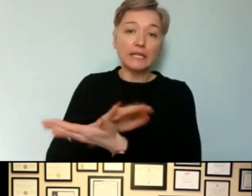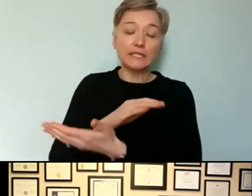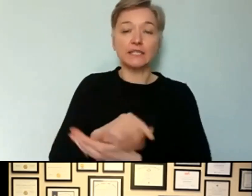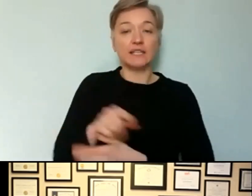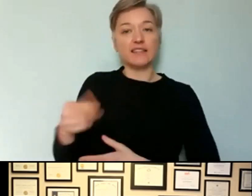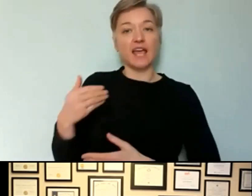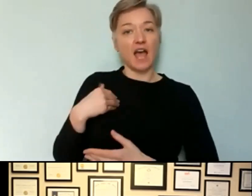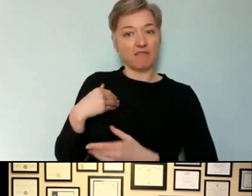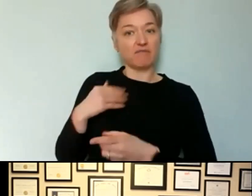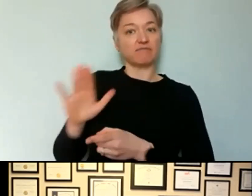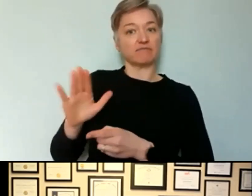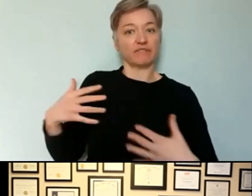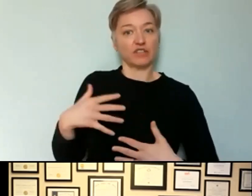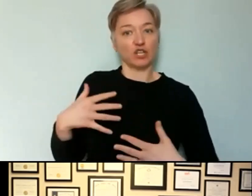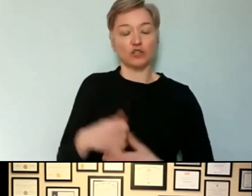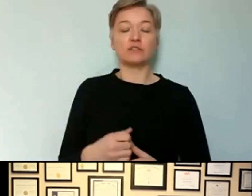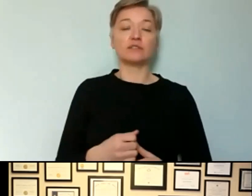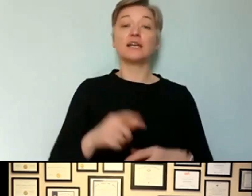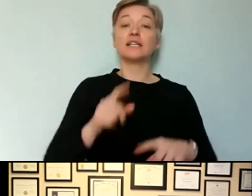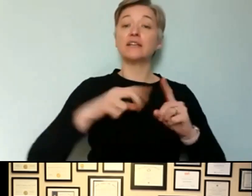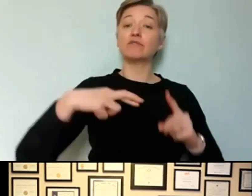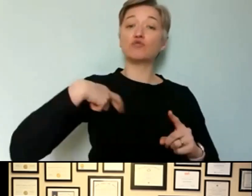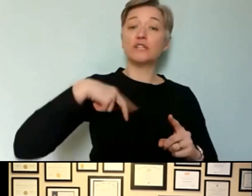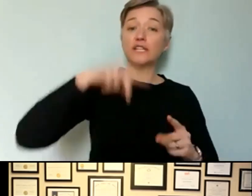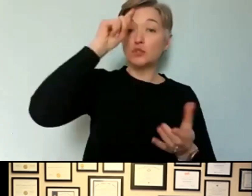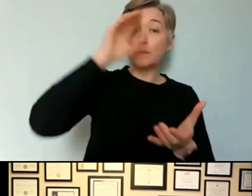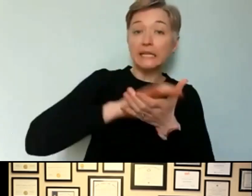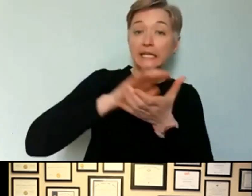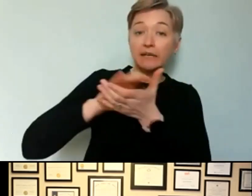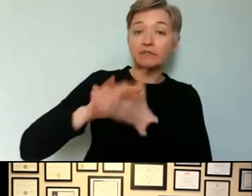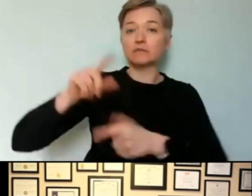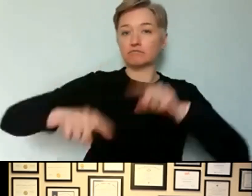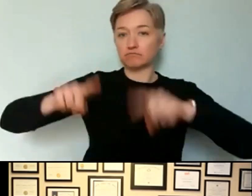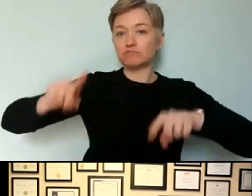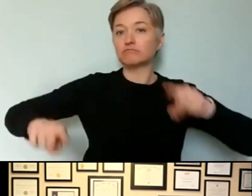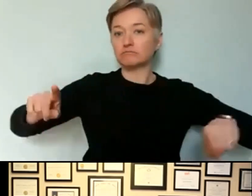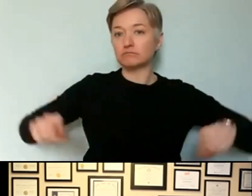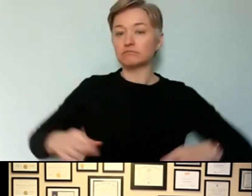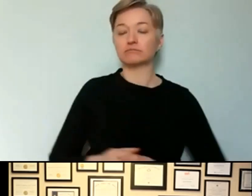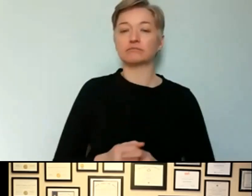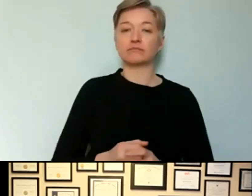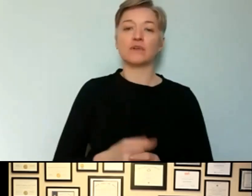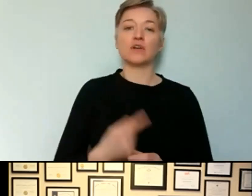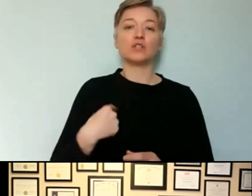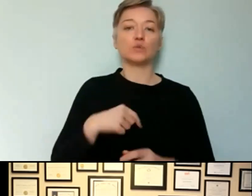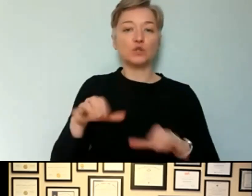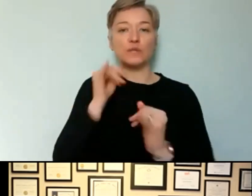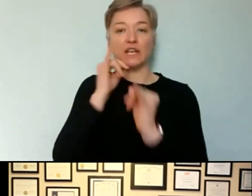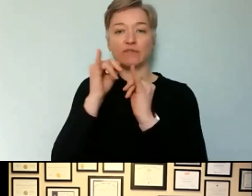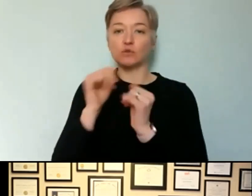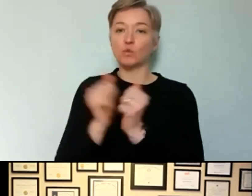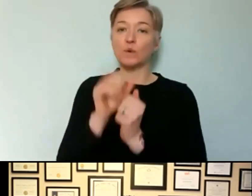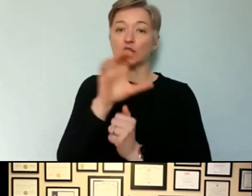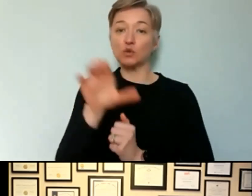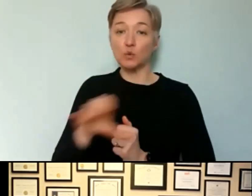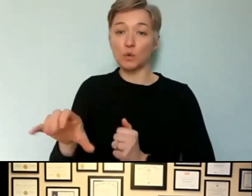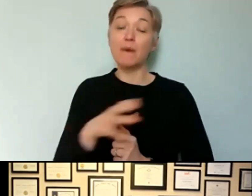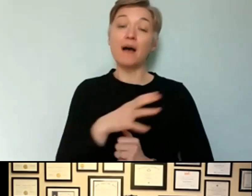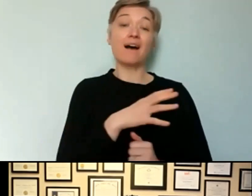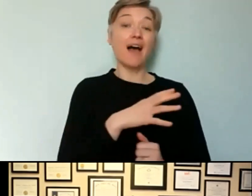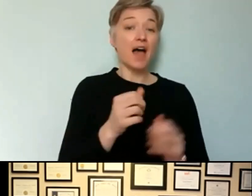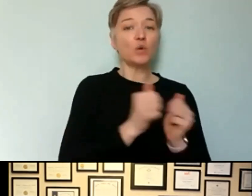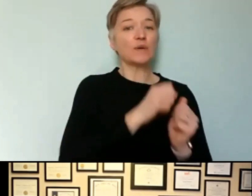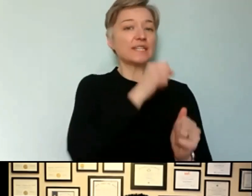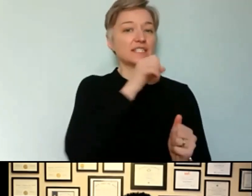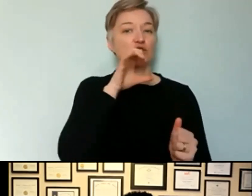different religious beliefs. So yes, we're doing those. We're doing those on Zoom. We're doing them with senior groups. And so we're